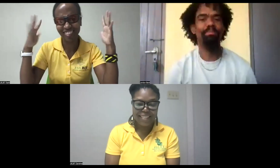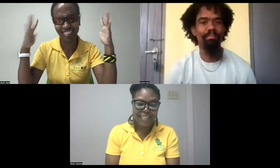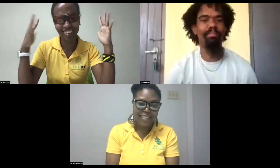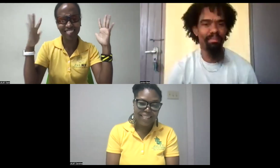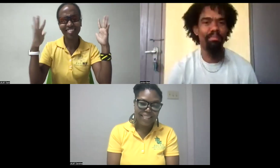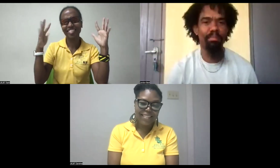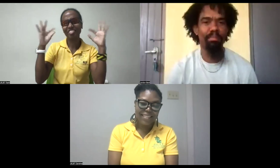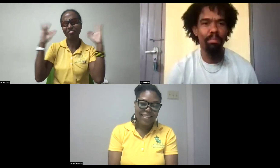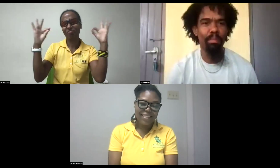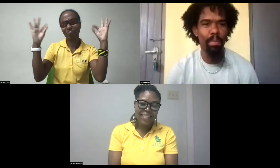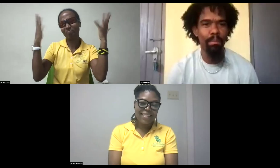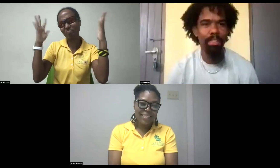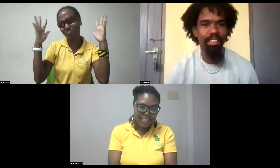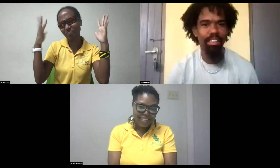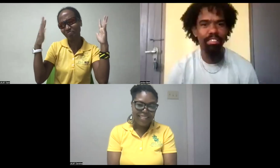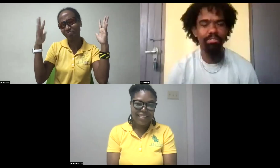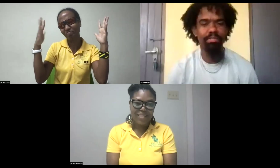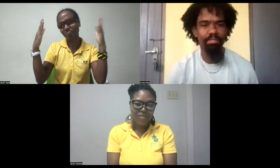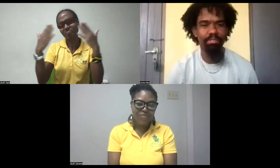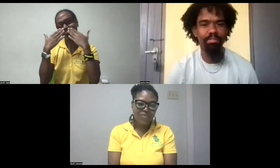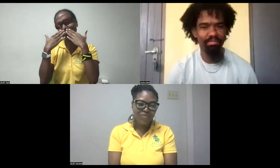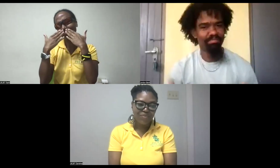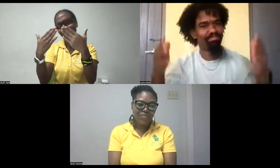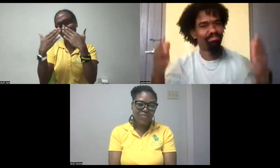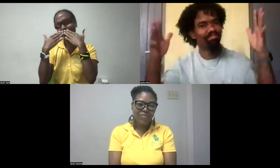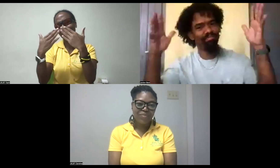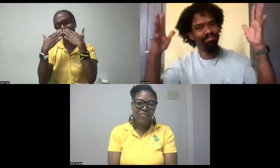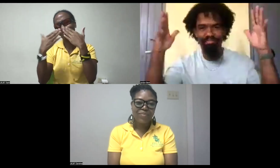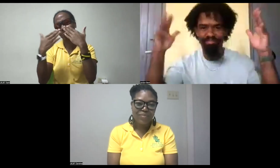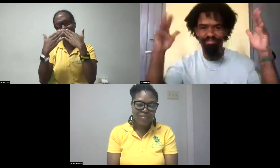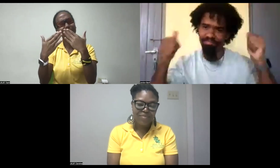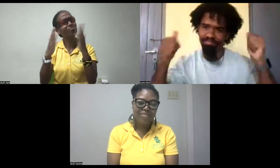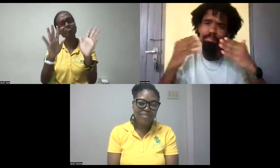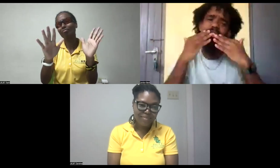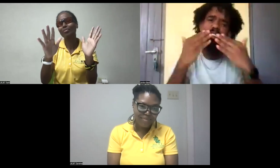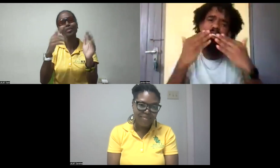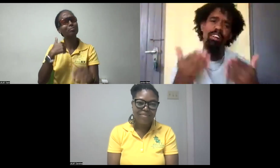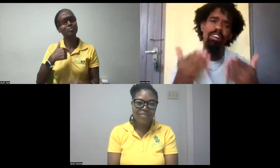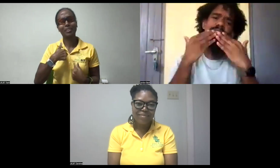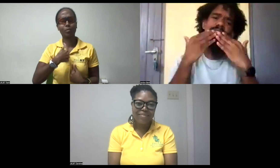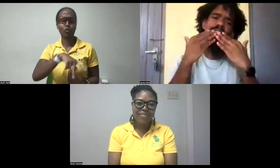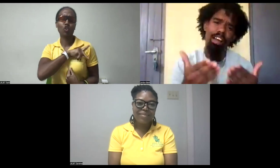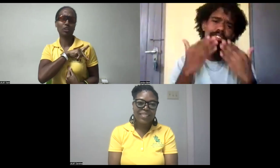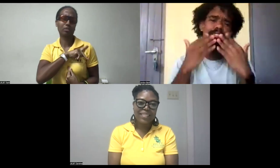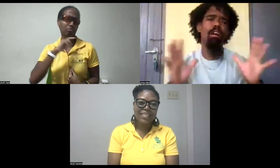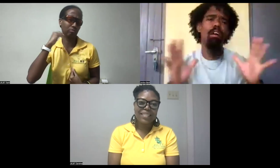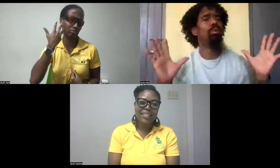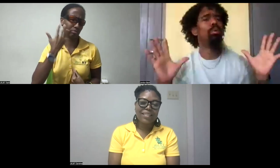good. So much applause for that. All right, so thank you, thank you, thank you. And